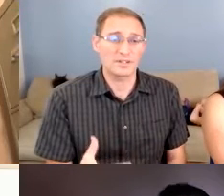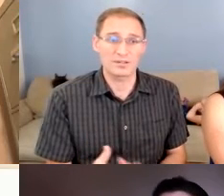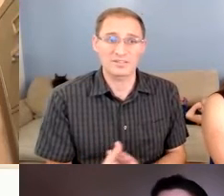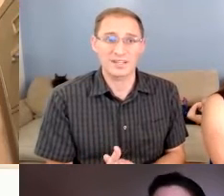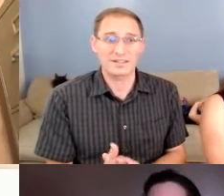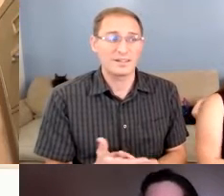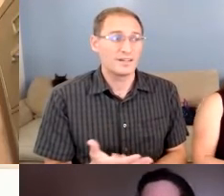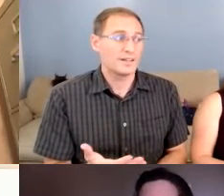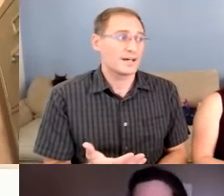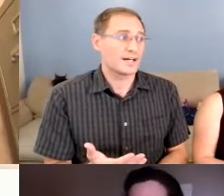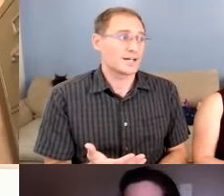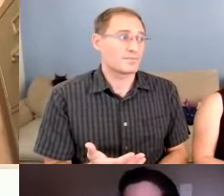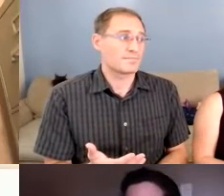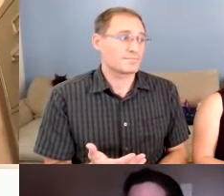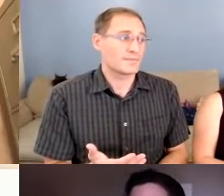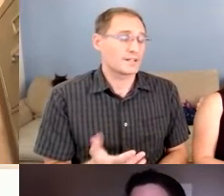probably notice like,